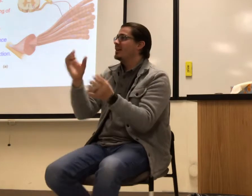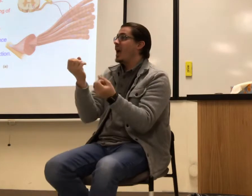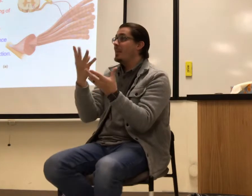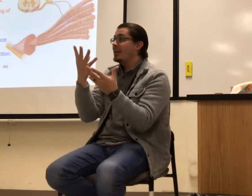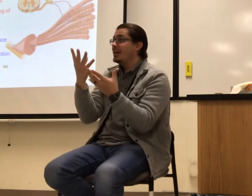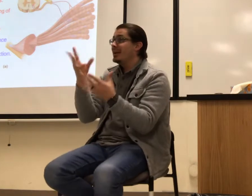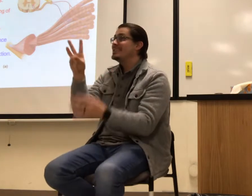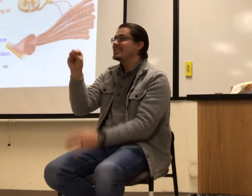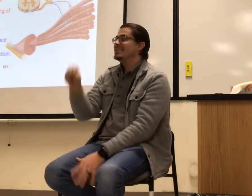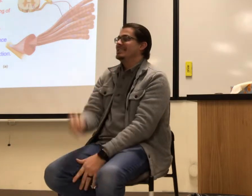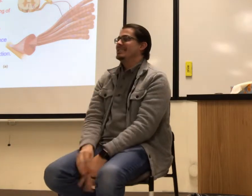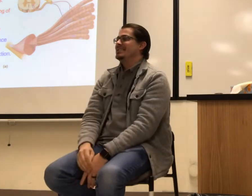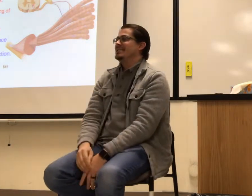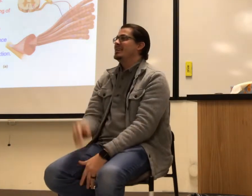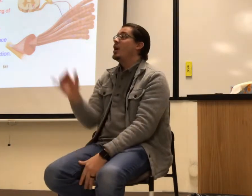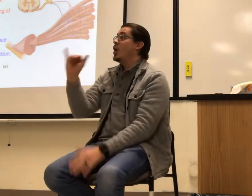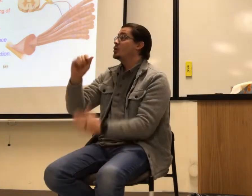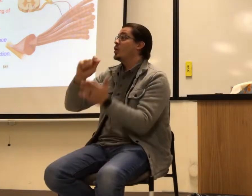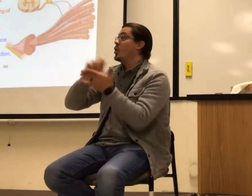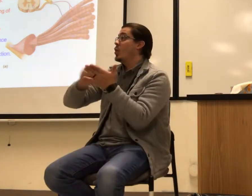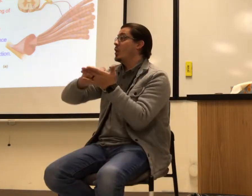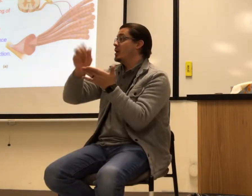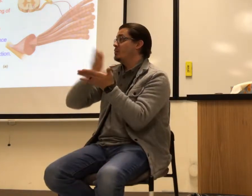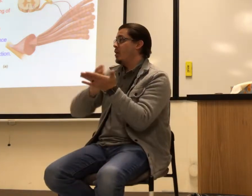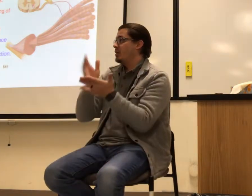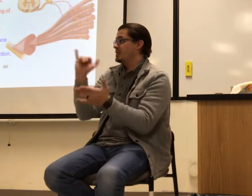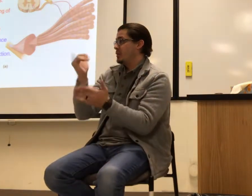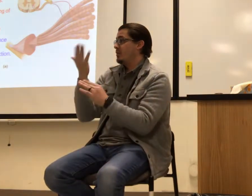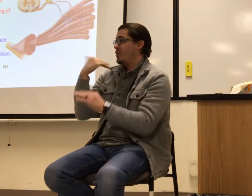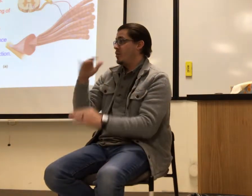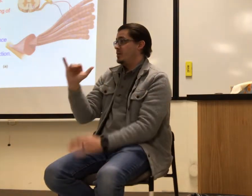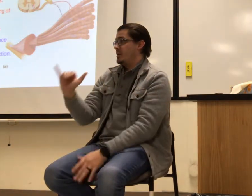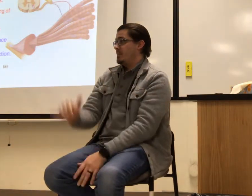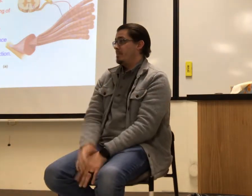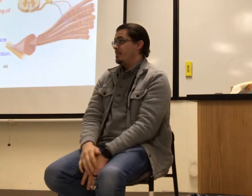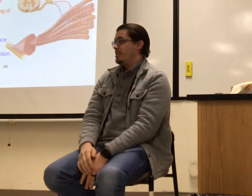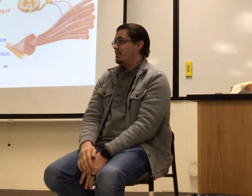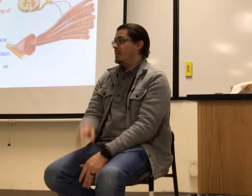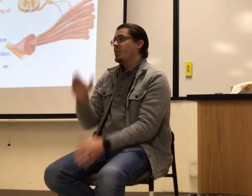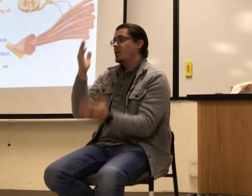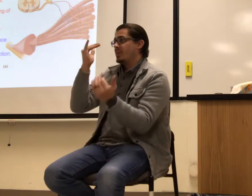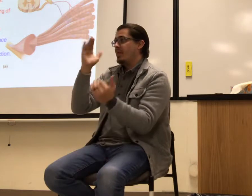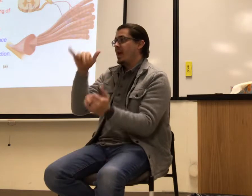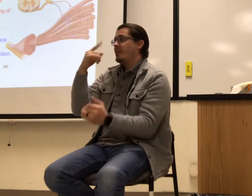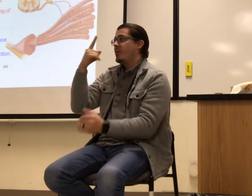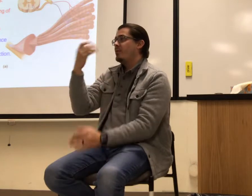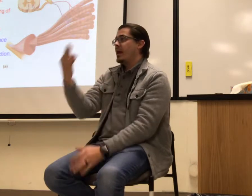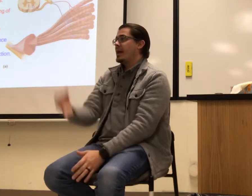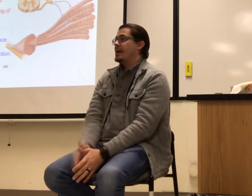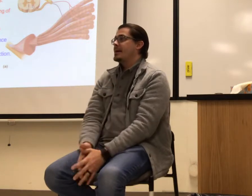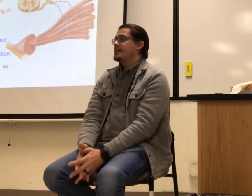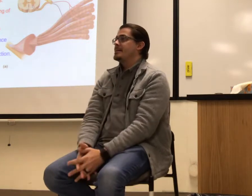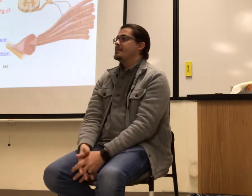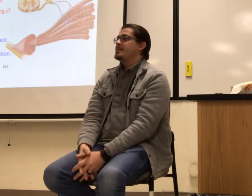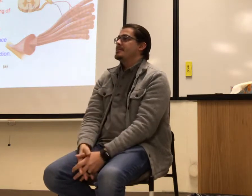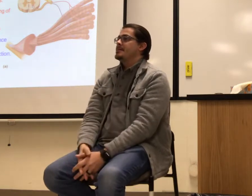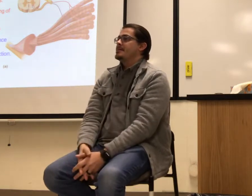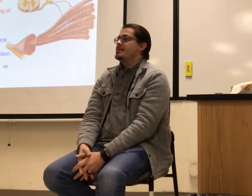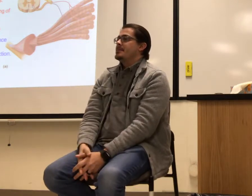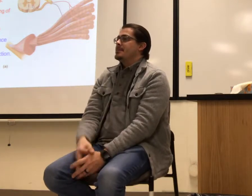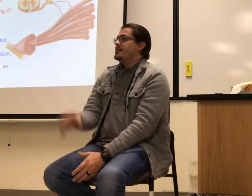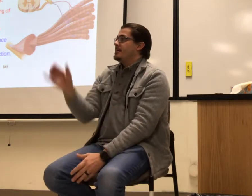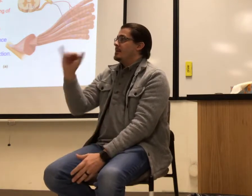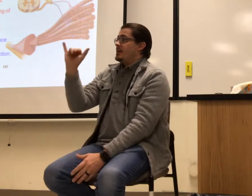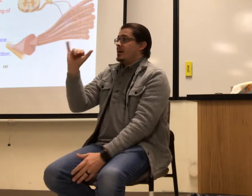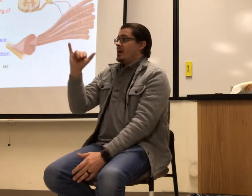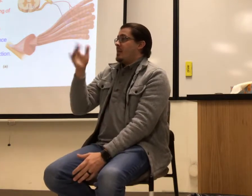questions? 60. And there's also a written part, just like the last time. So you can expect that for Friday, okay? And it's the same